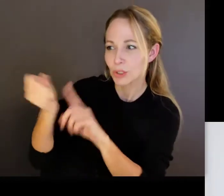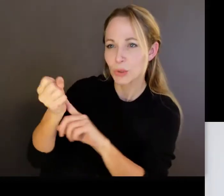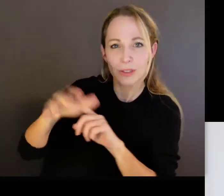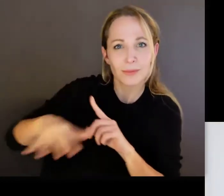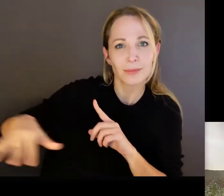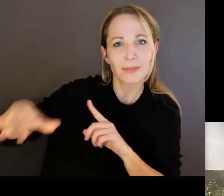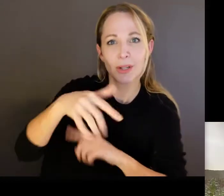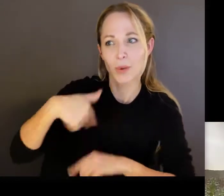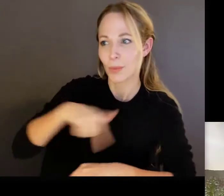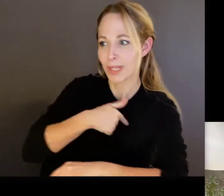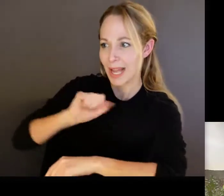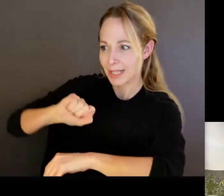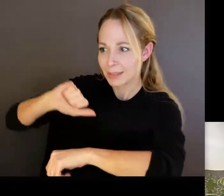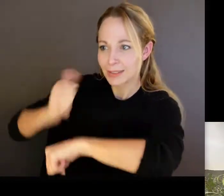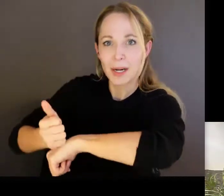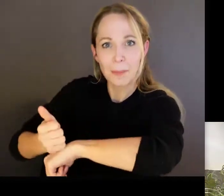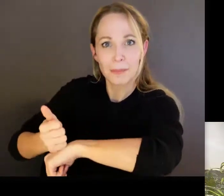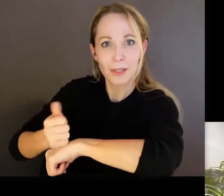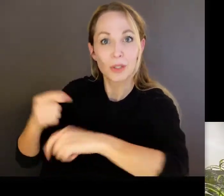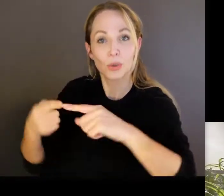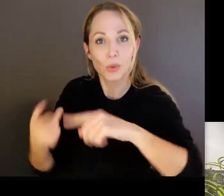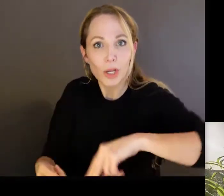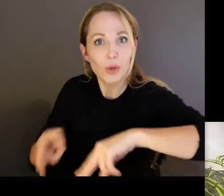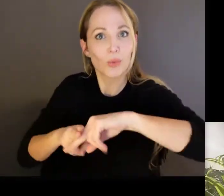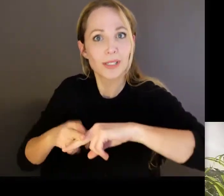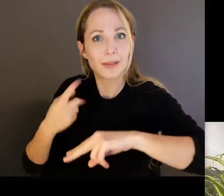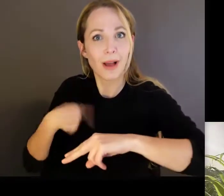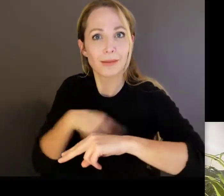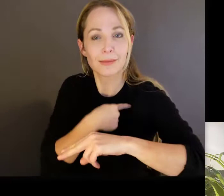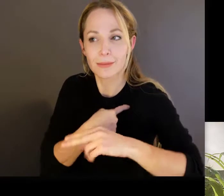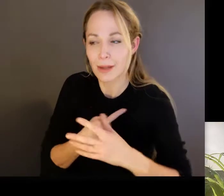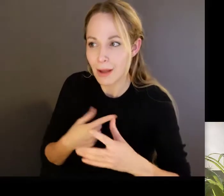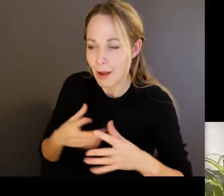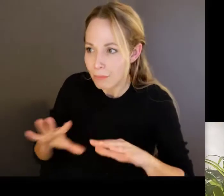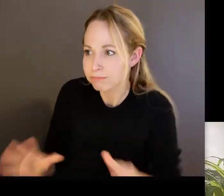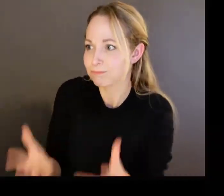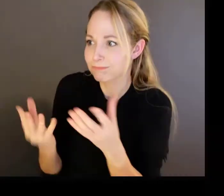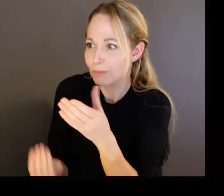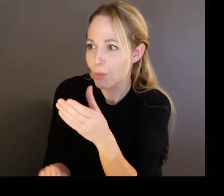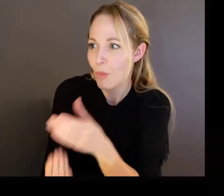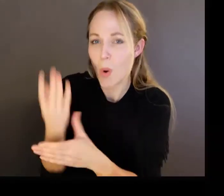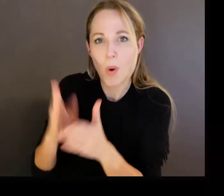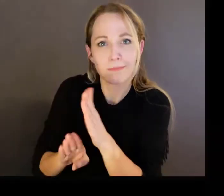in place to increase the likelihood of growing from hardship.